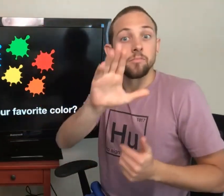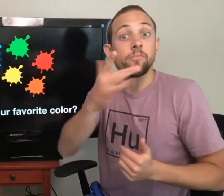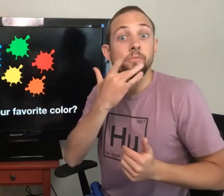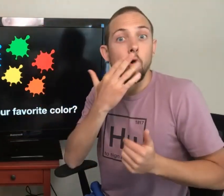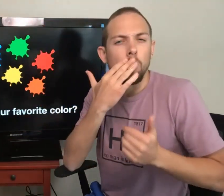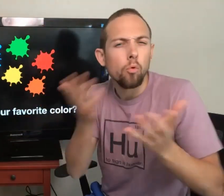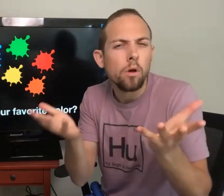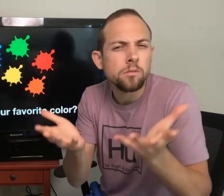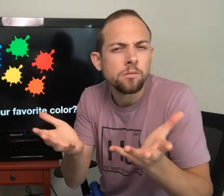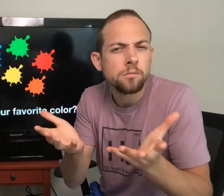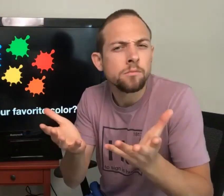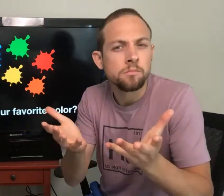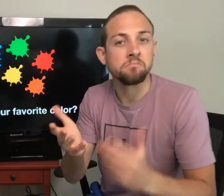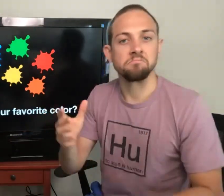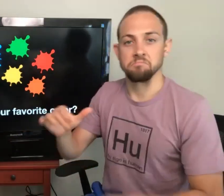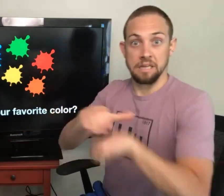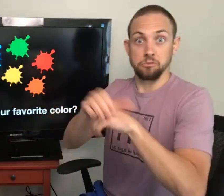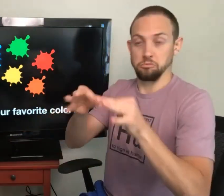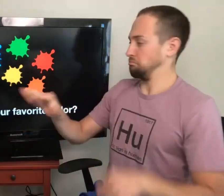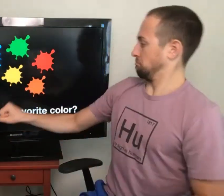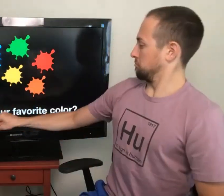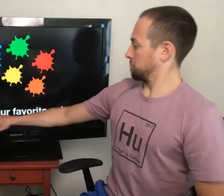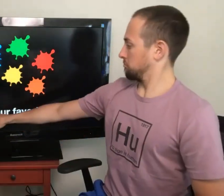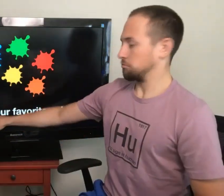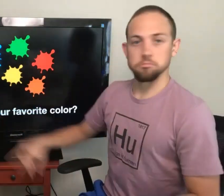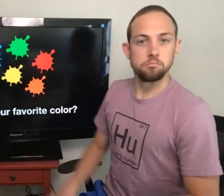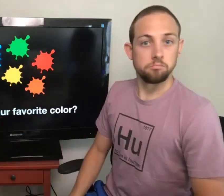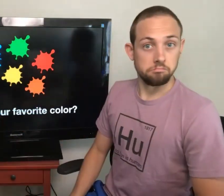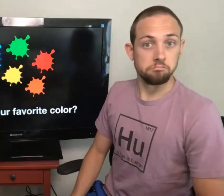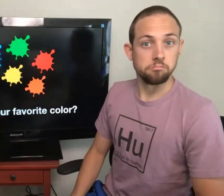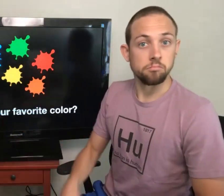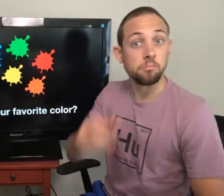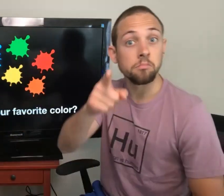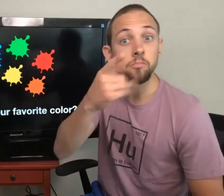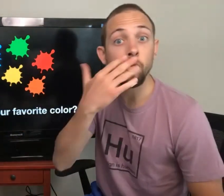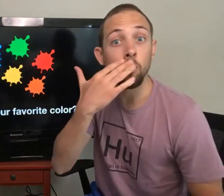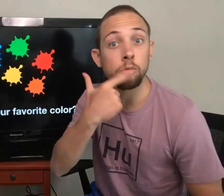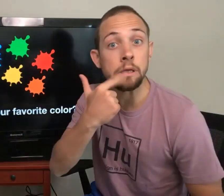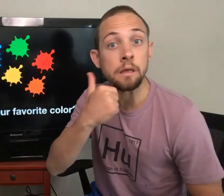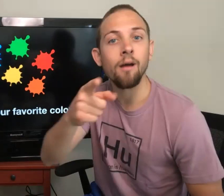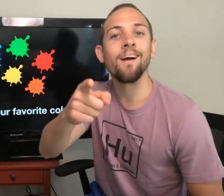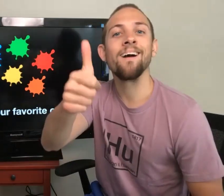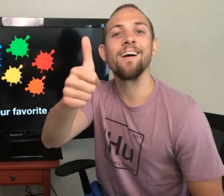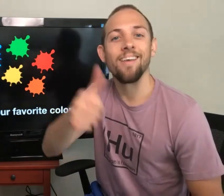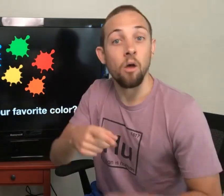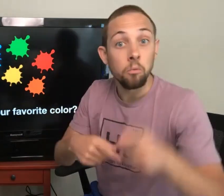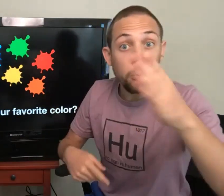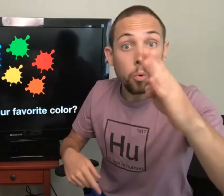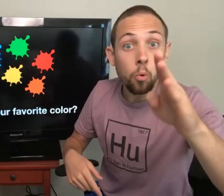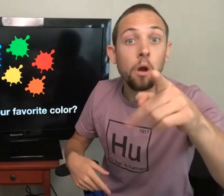You could ask anything, but when you're asking a what is question, your eyebrows tilt. Your favorite color is red,